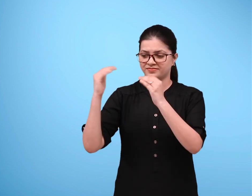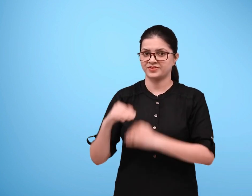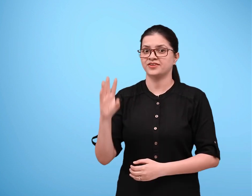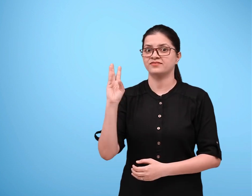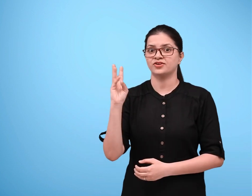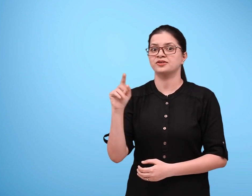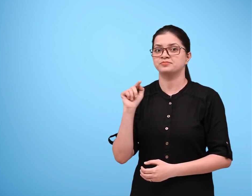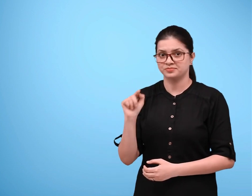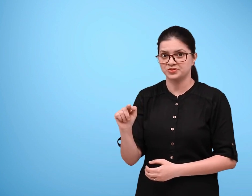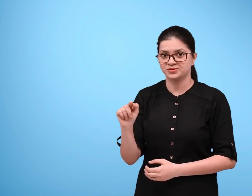4.